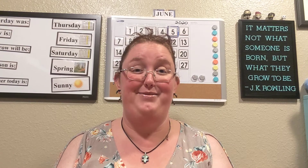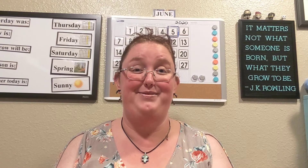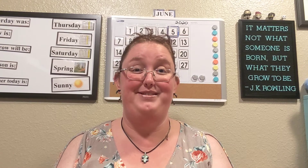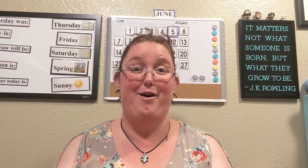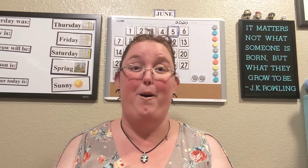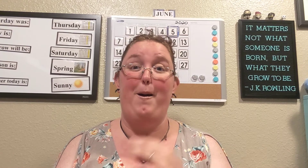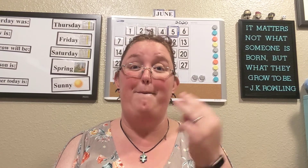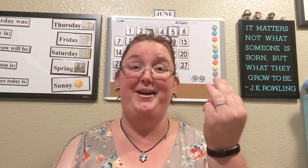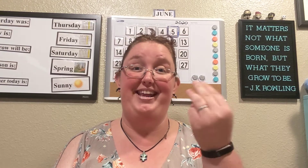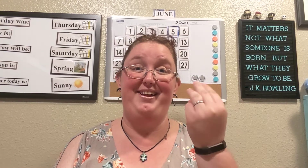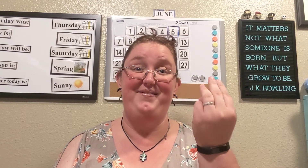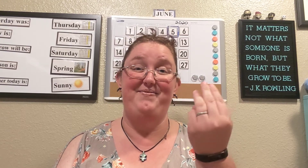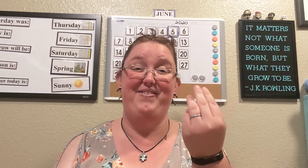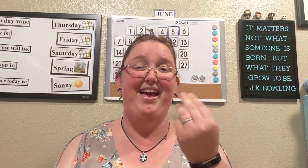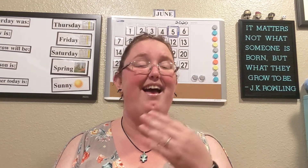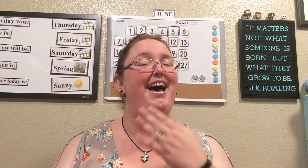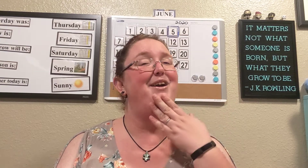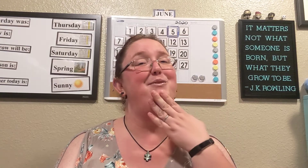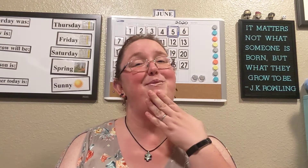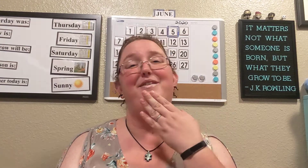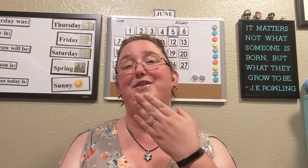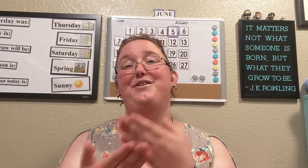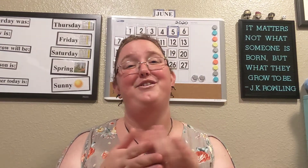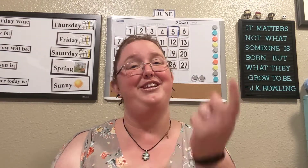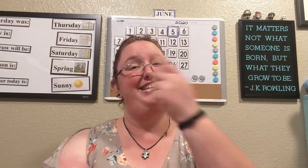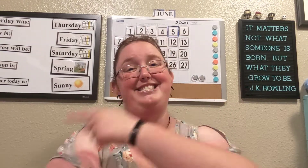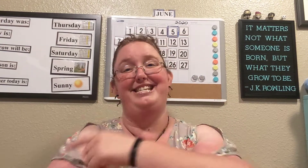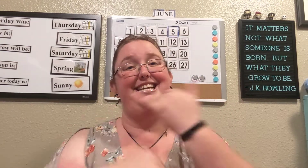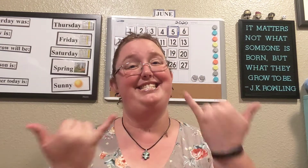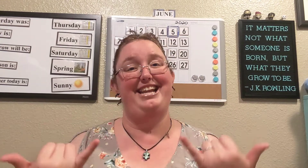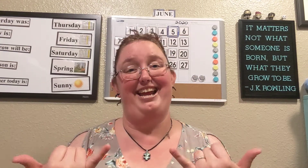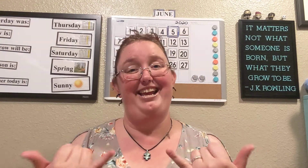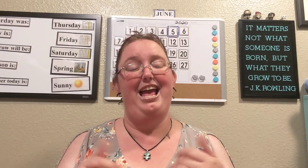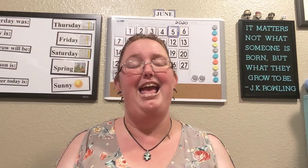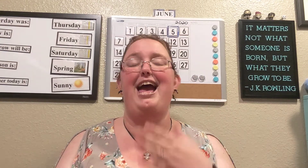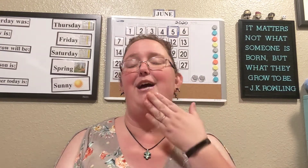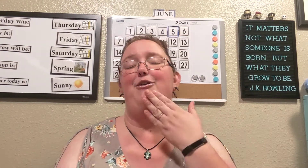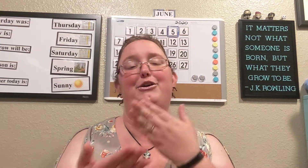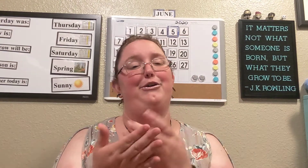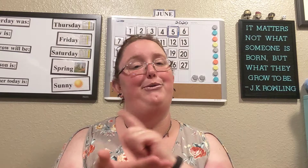videos on Monday. I hope you have a good day today and a good